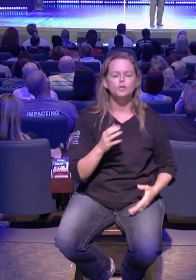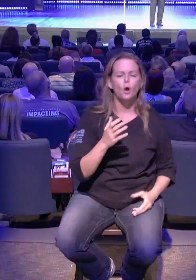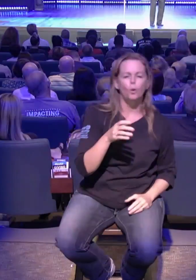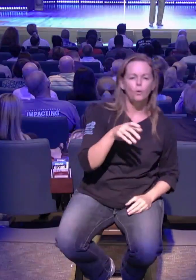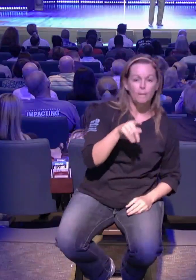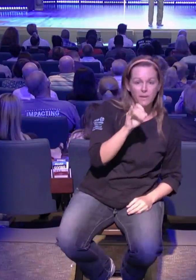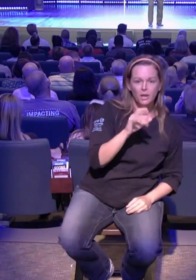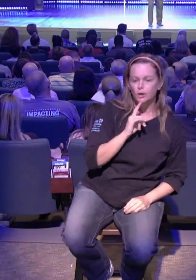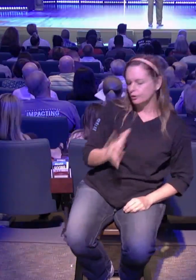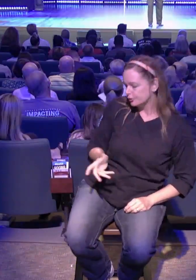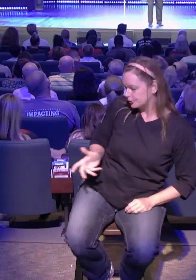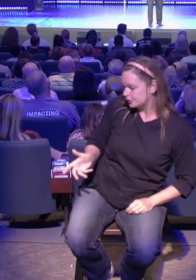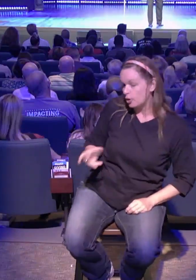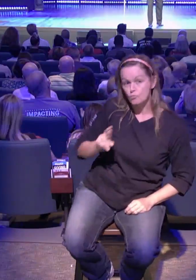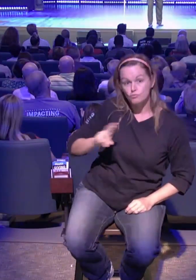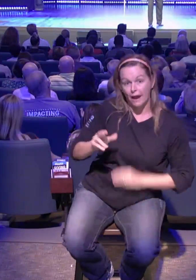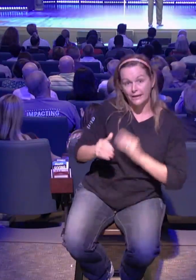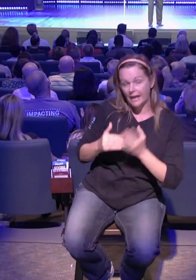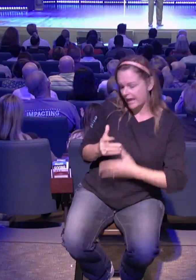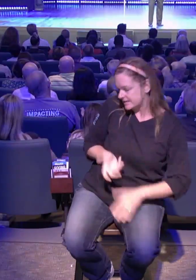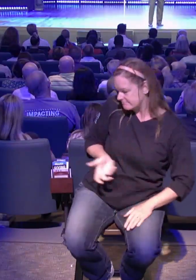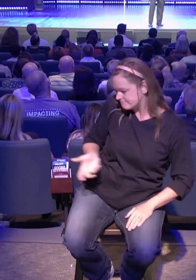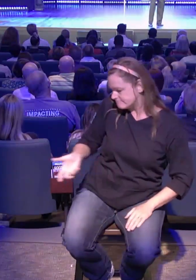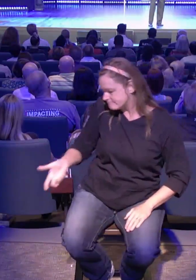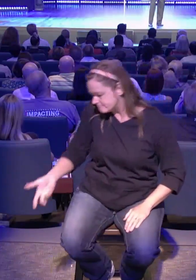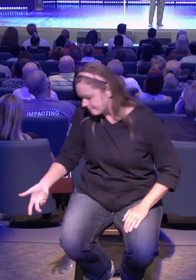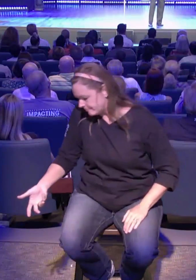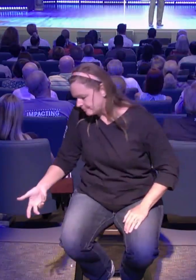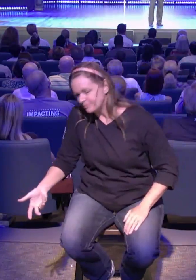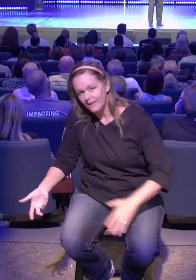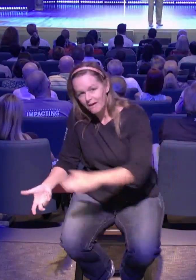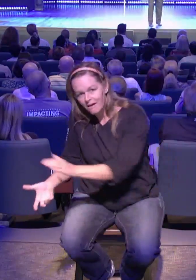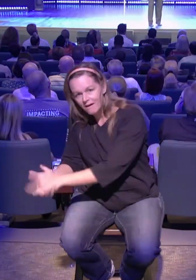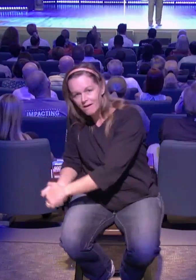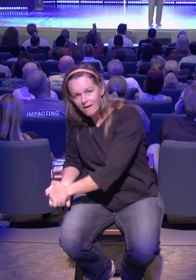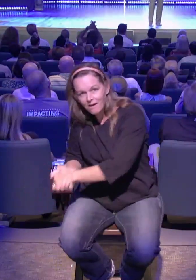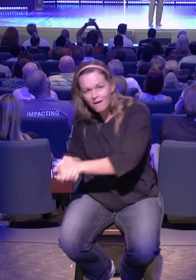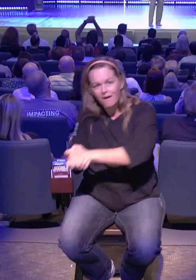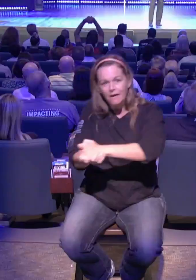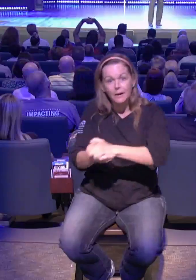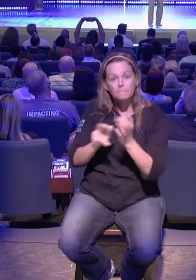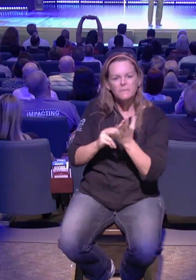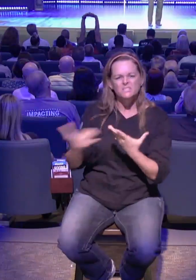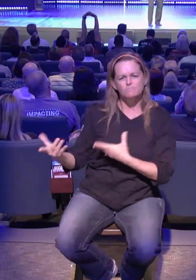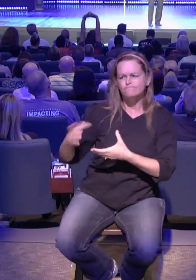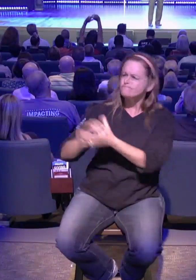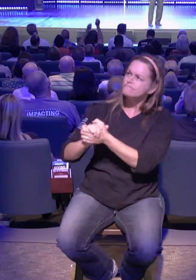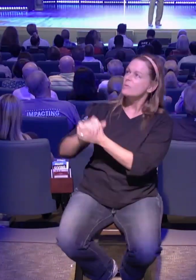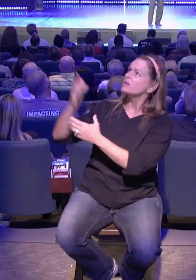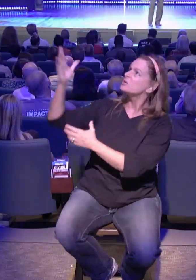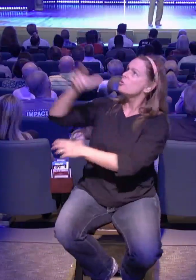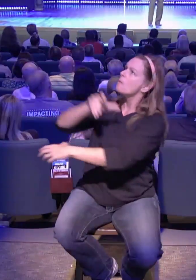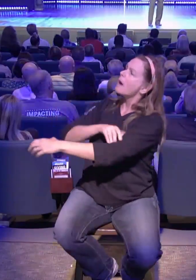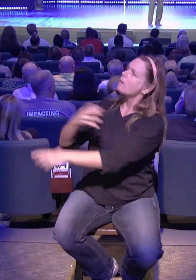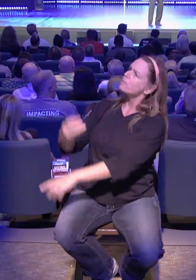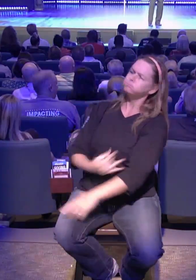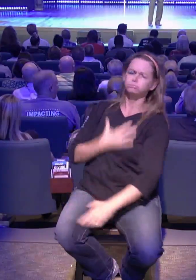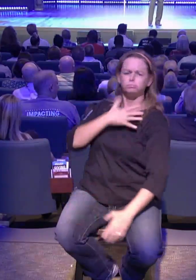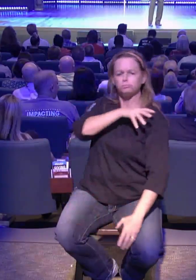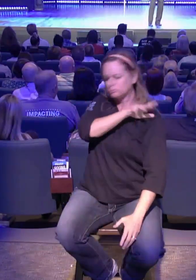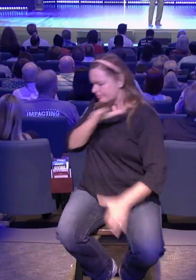little footnote for some of you, like a little deeper message than I normally give. Anyways, I just, help me, Jesus. Don't stay focused. Okay, here we go.